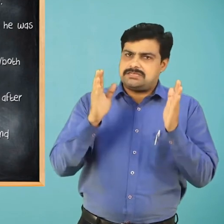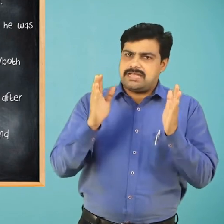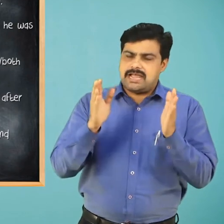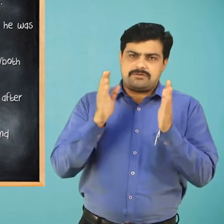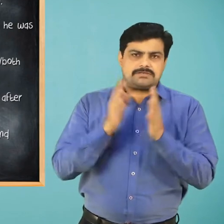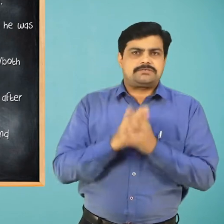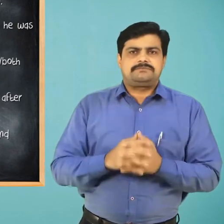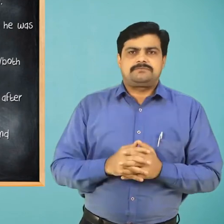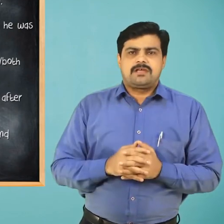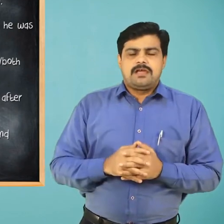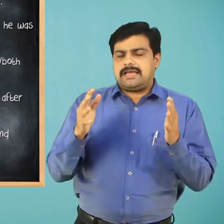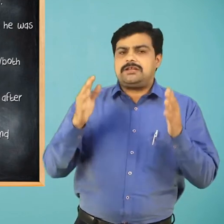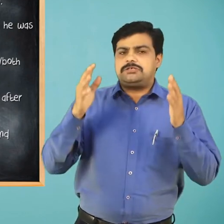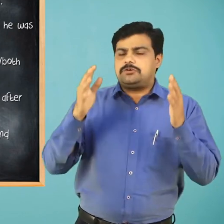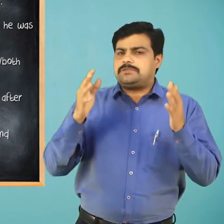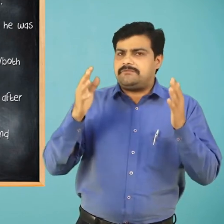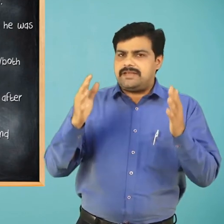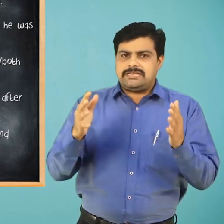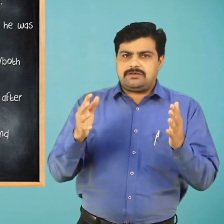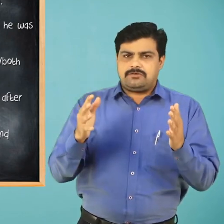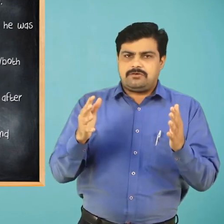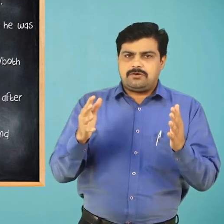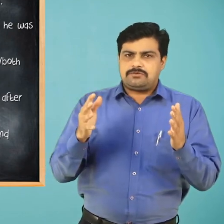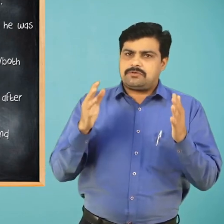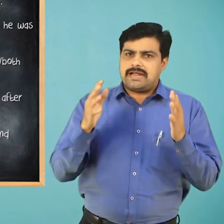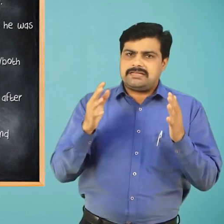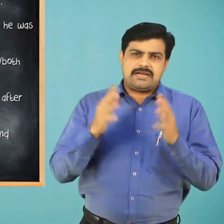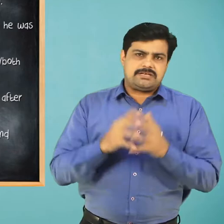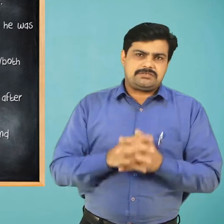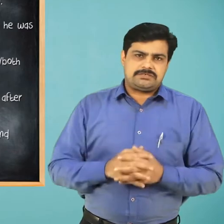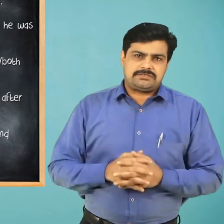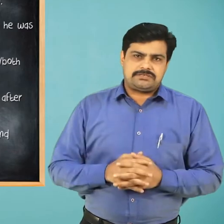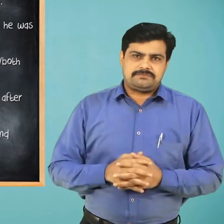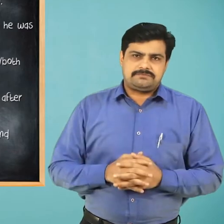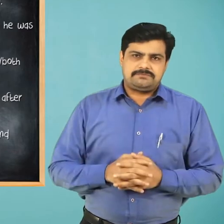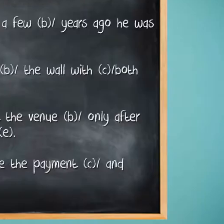the errors. Then resume the video to get the answers.